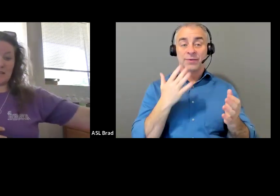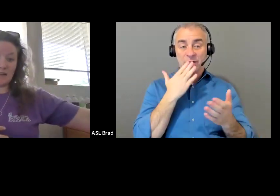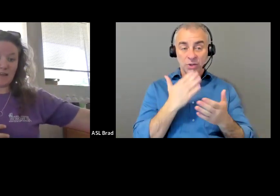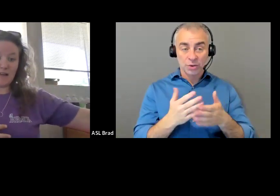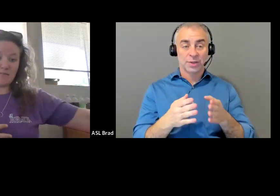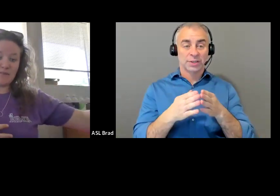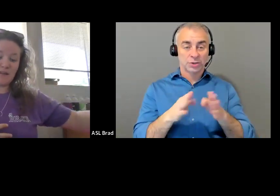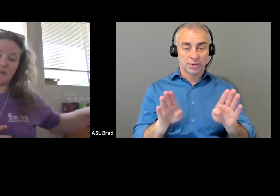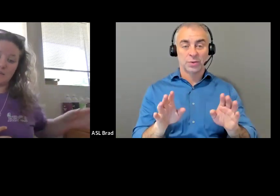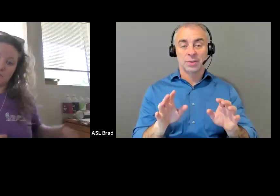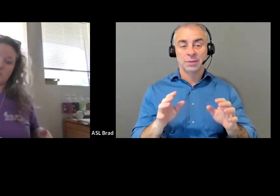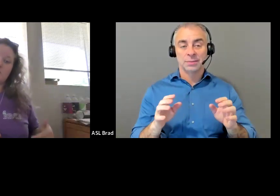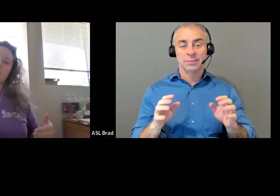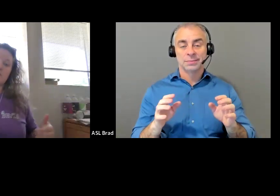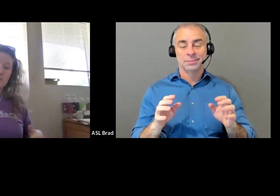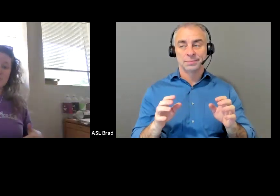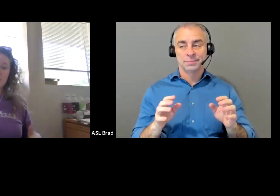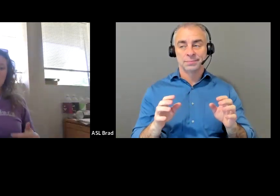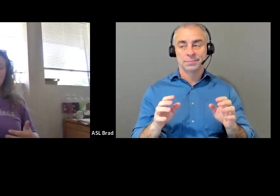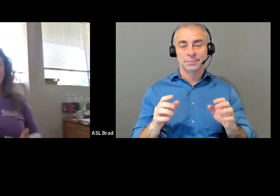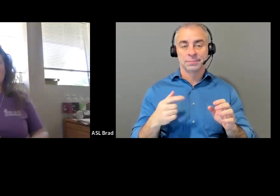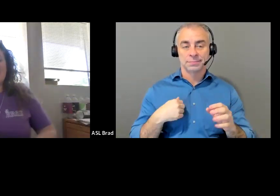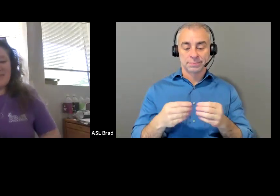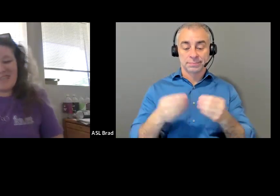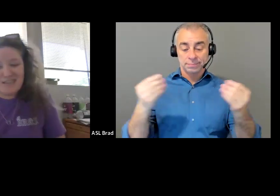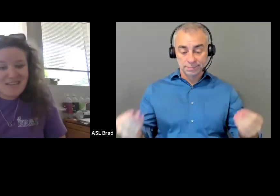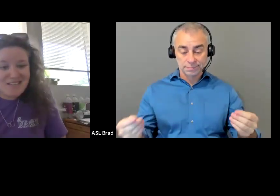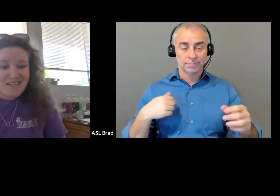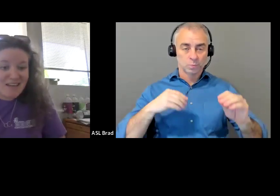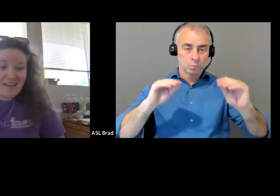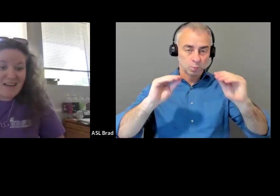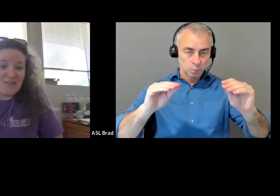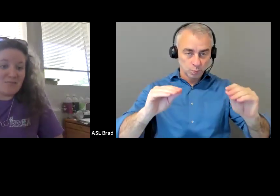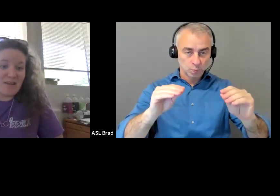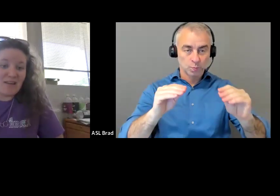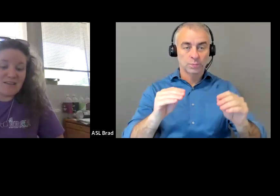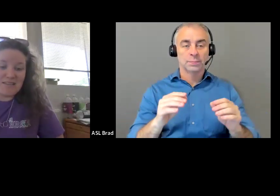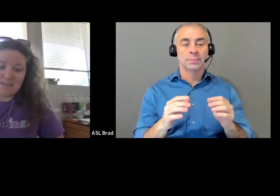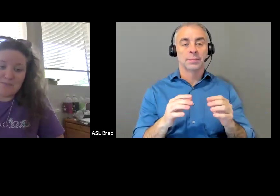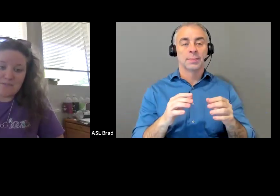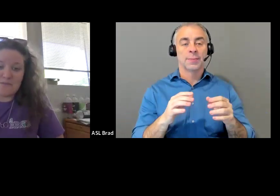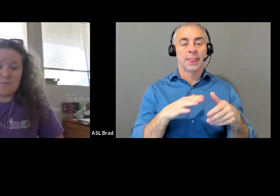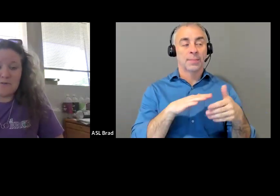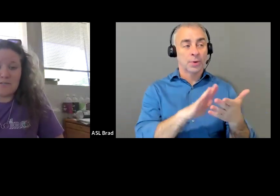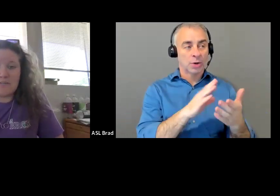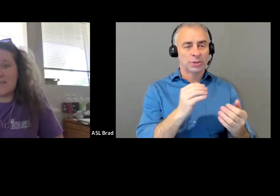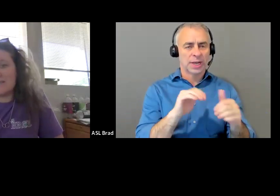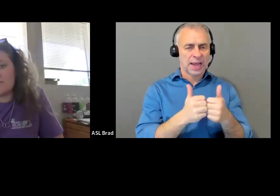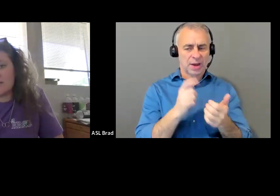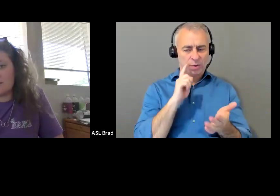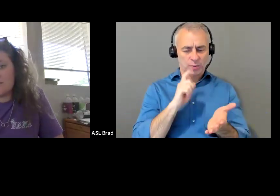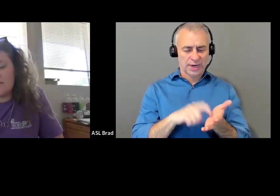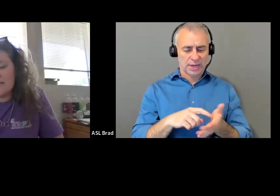in the set that I have that I use to teach them both techniques and how to recognize that specific emotion